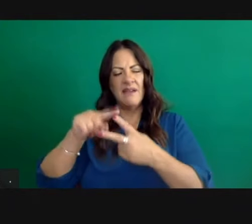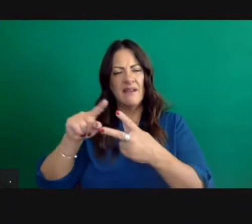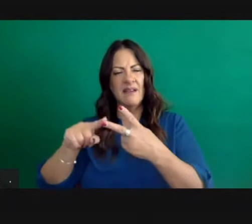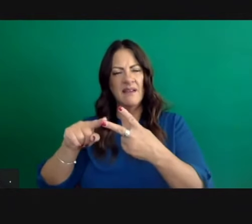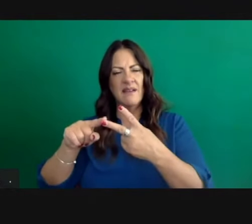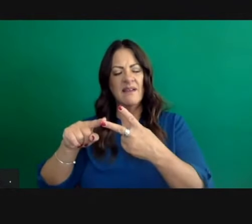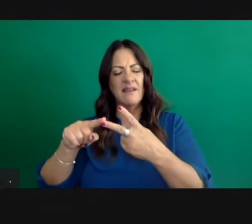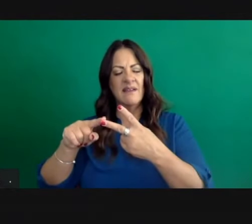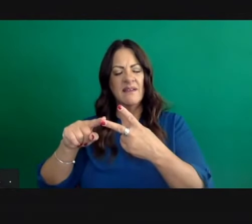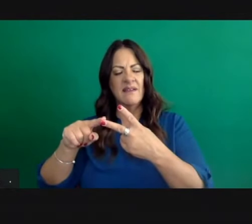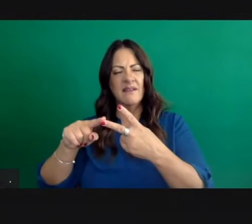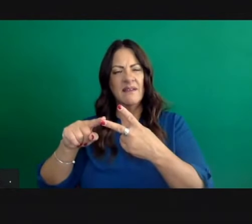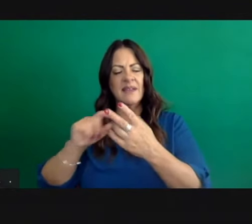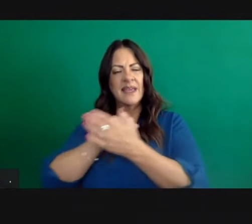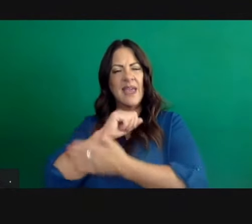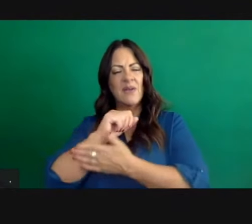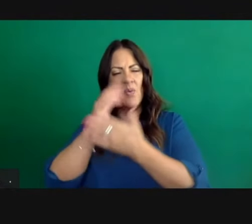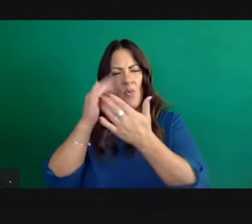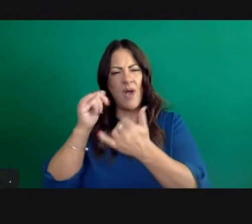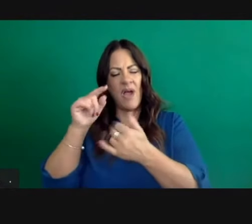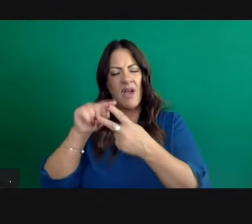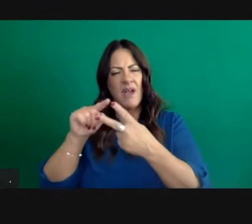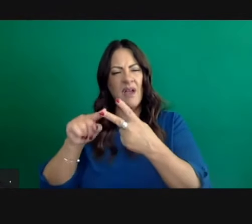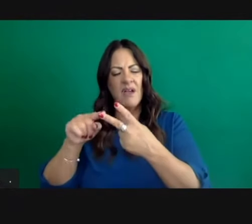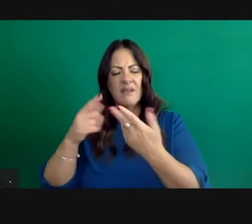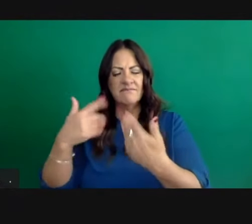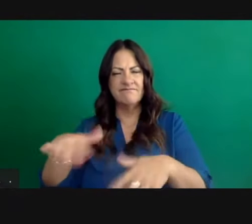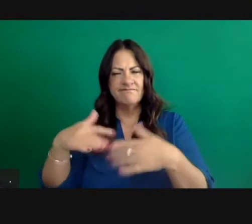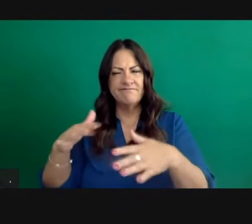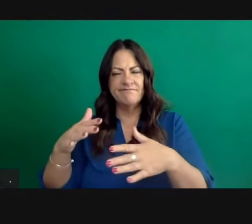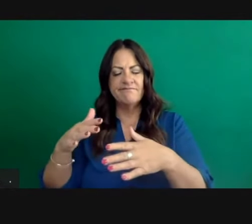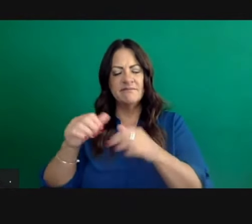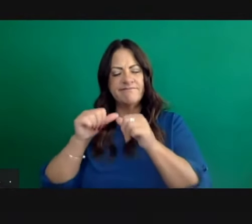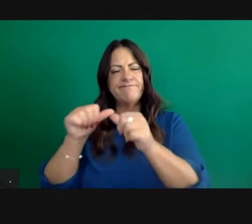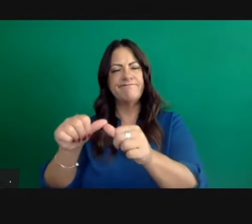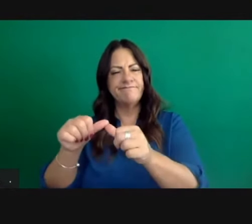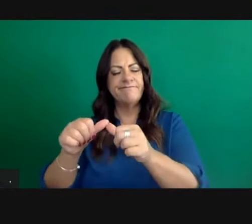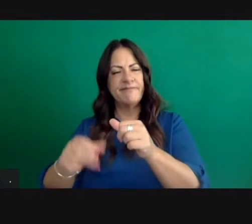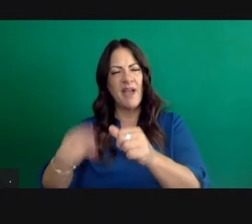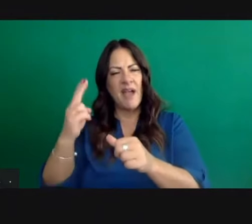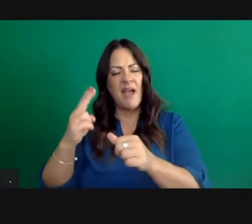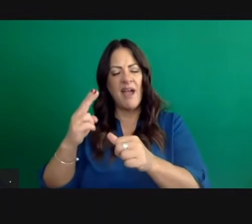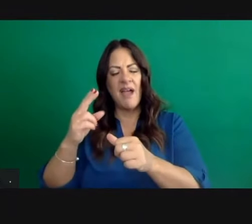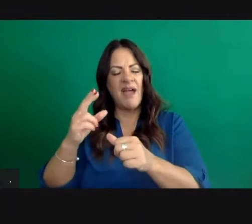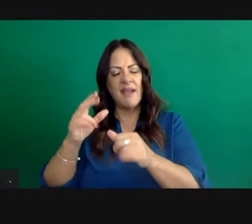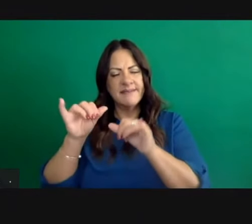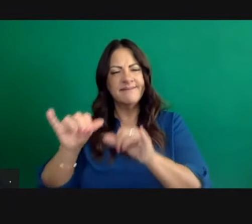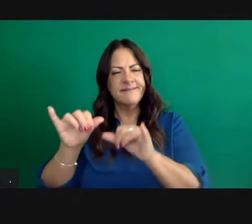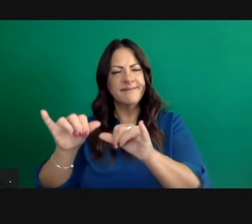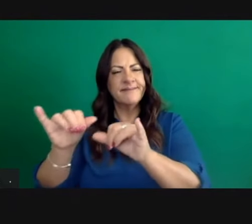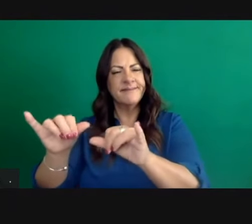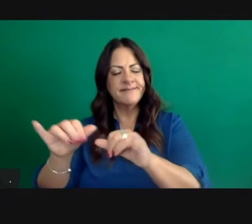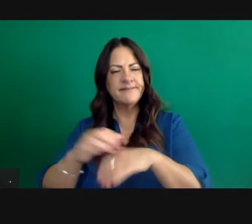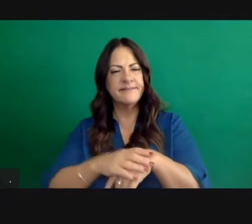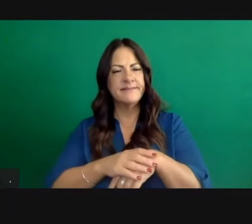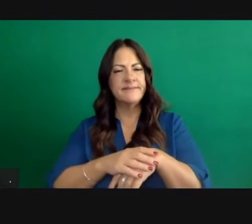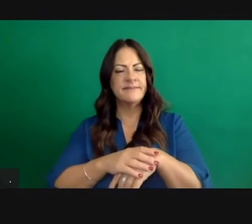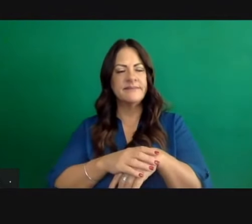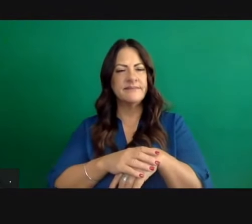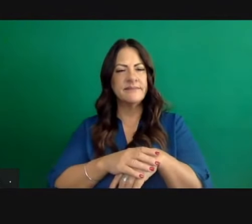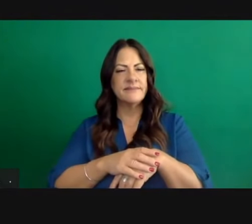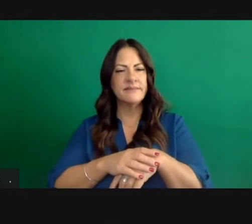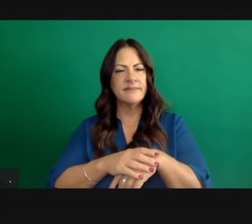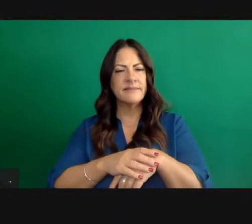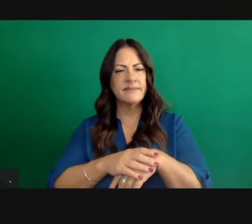anticipate them both returning to the purple tier in light of the numbers this week? Yeah, I think to the first part of your question,